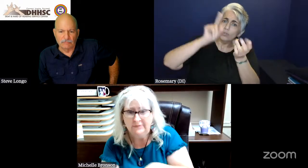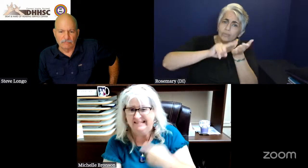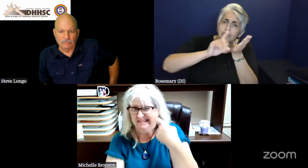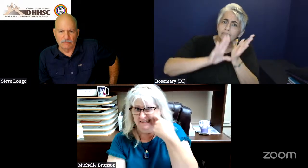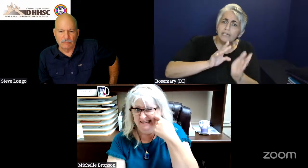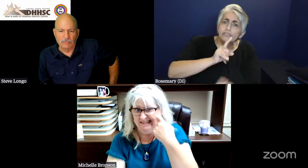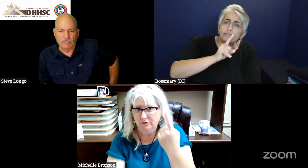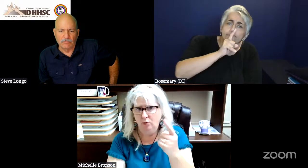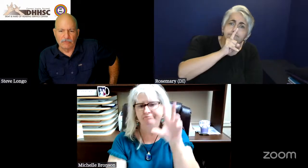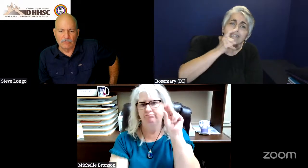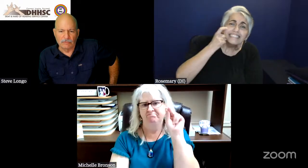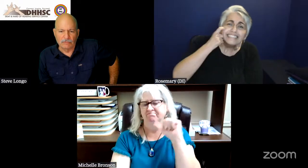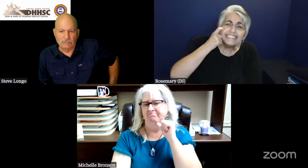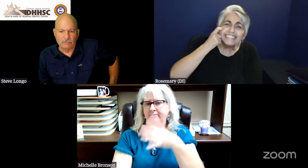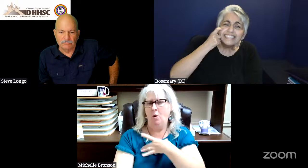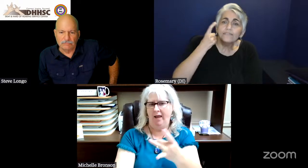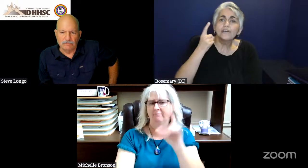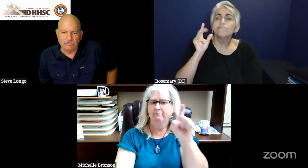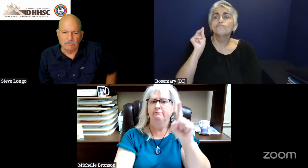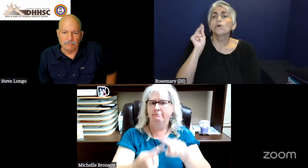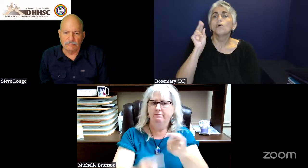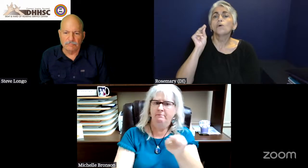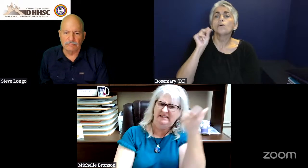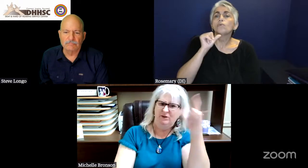a hand,